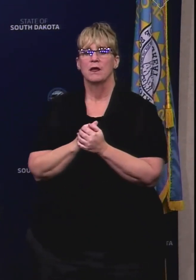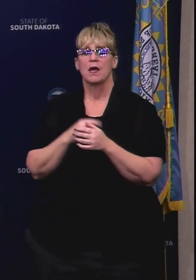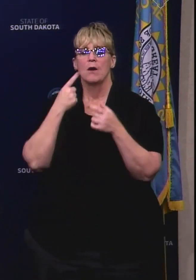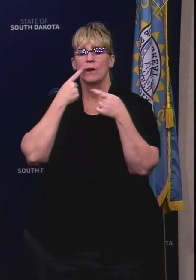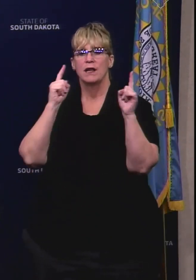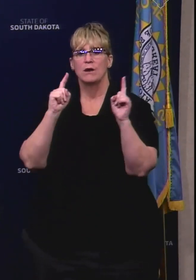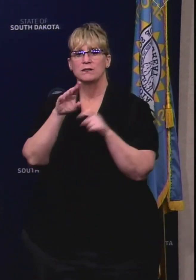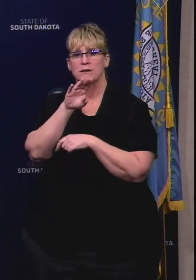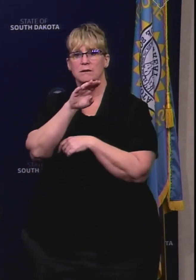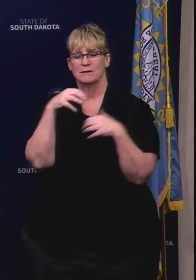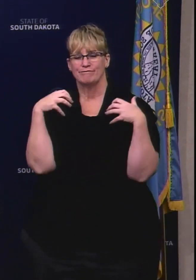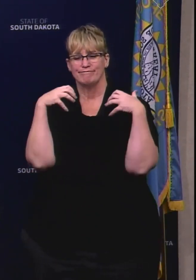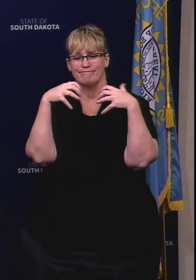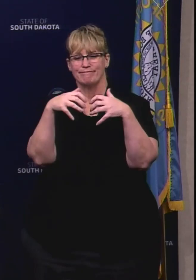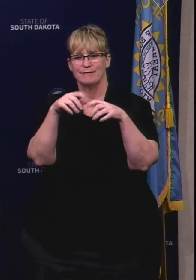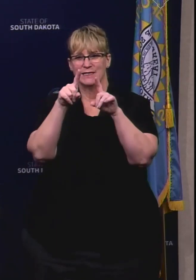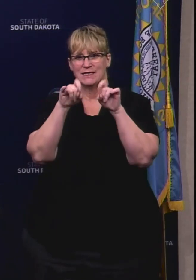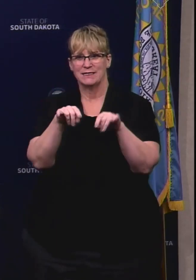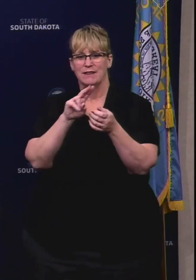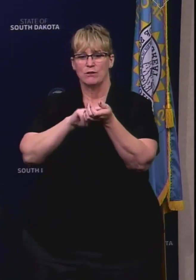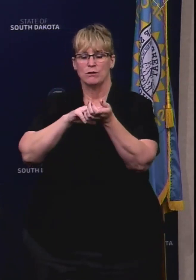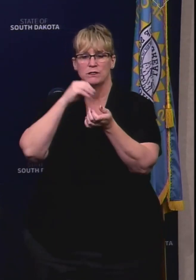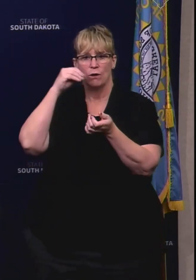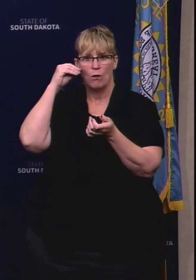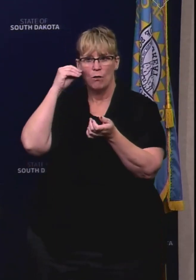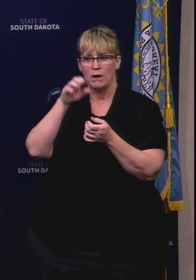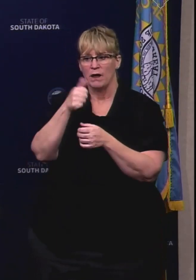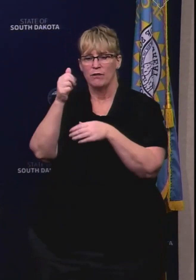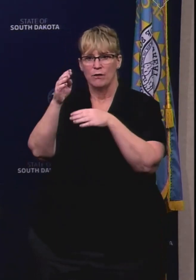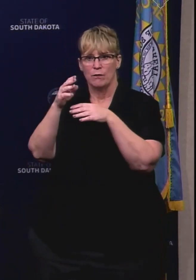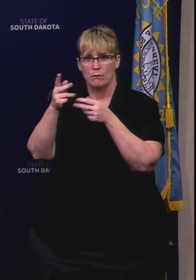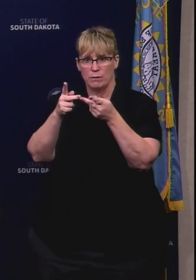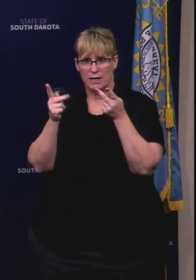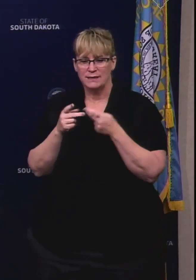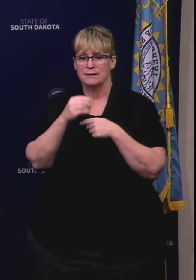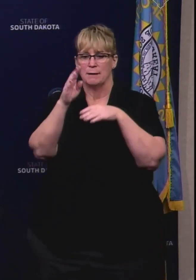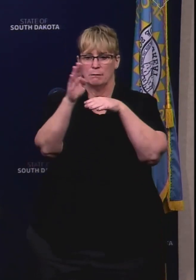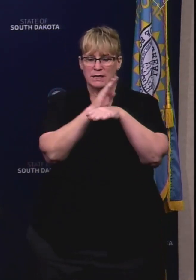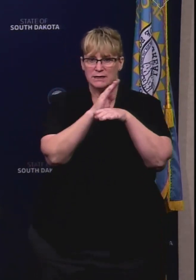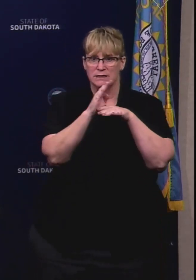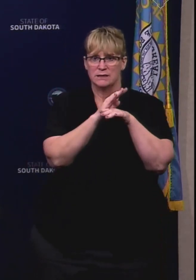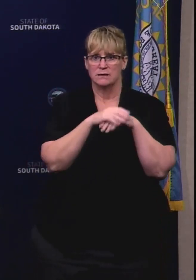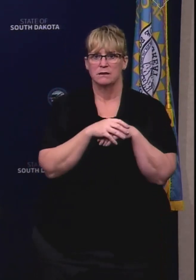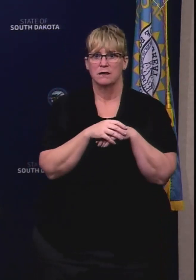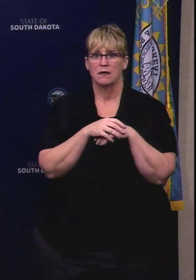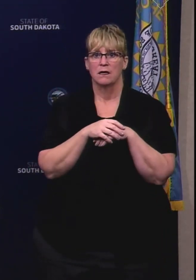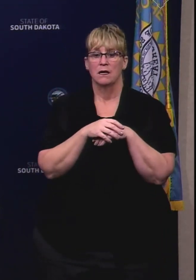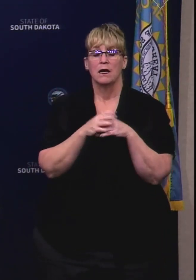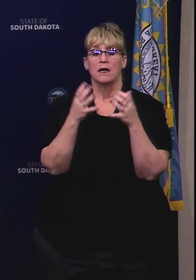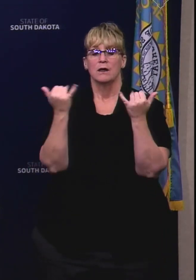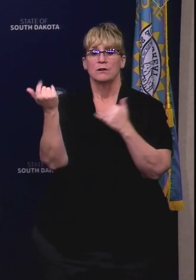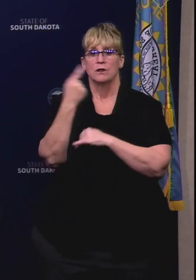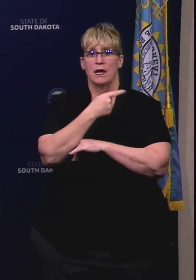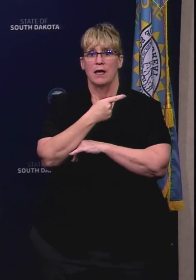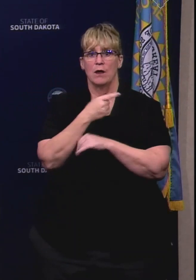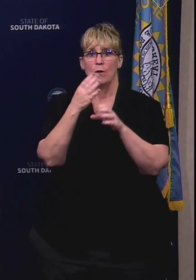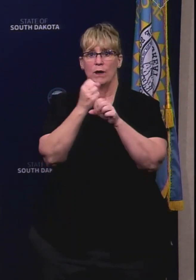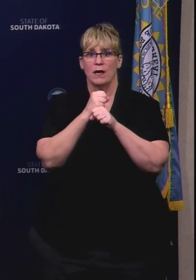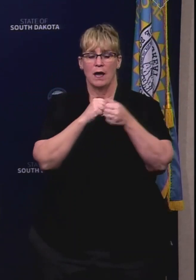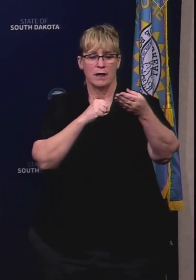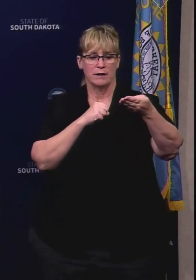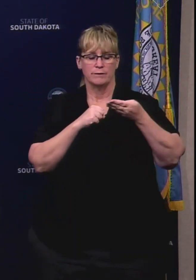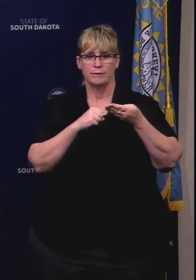this week at many of our nursing home facilities and other infrastructure and businesses. We got a note earlier today from Lauren